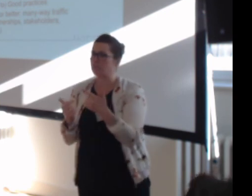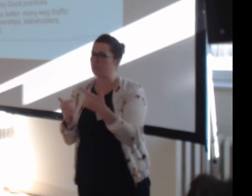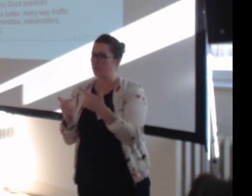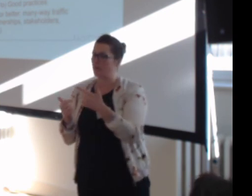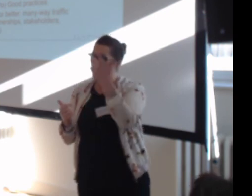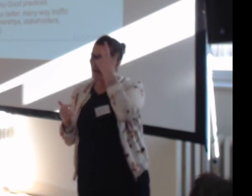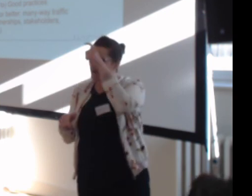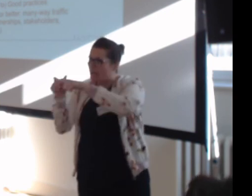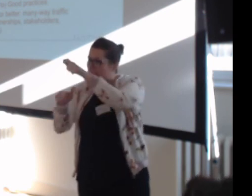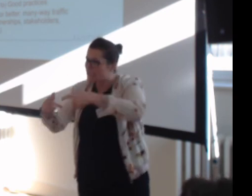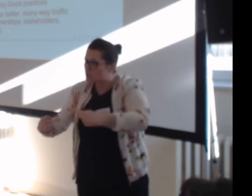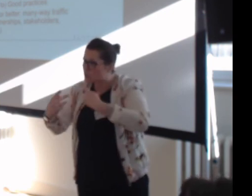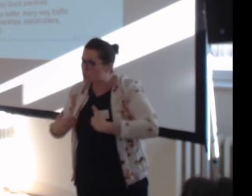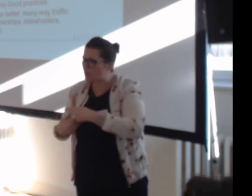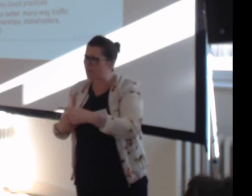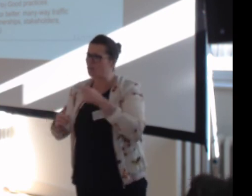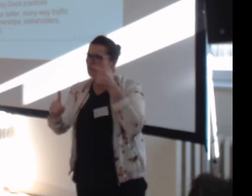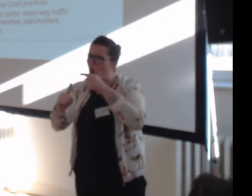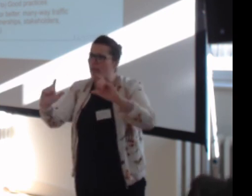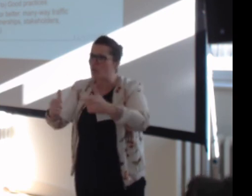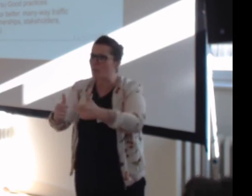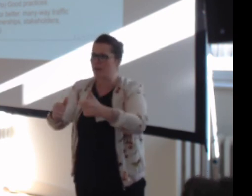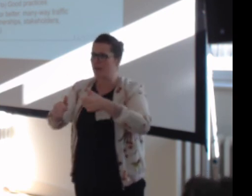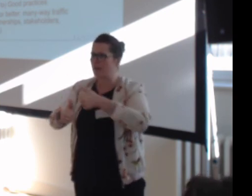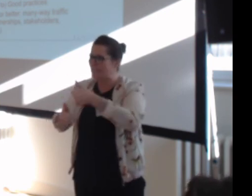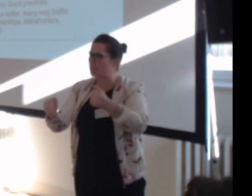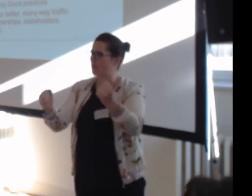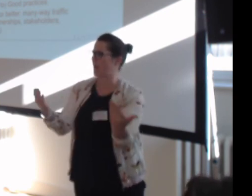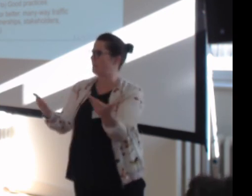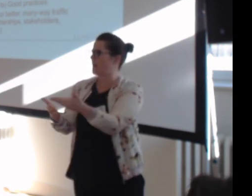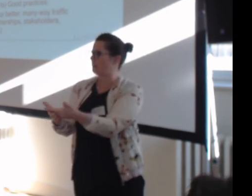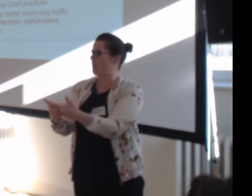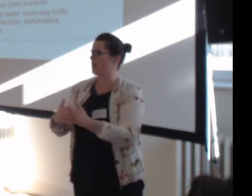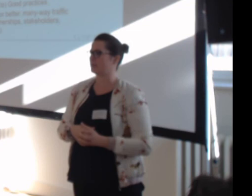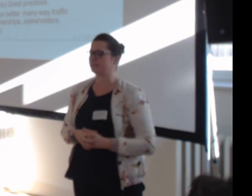stakeholders, target groups. They all can contribute.